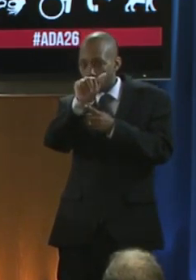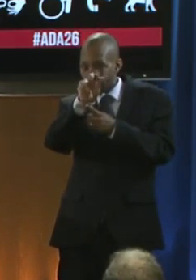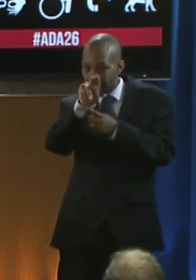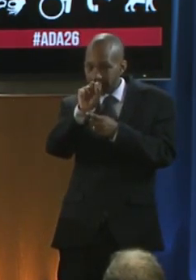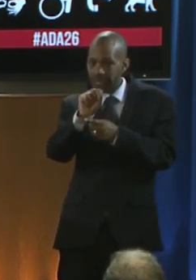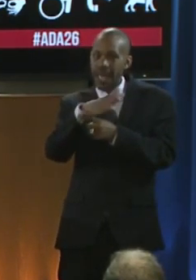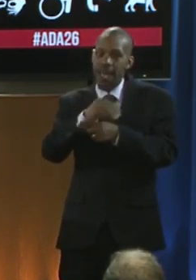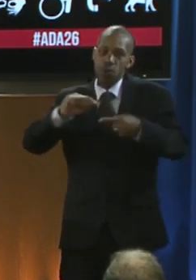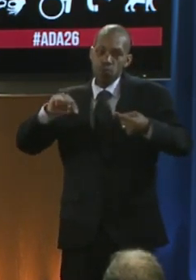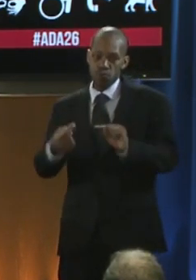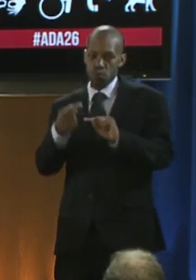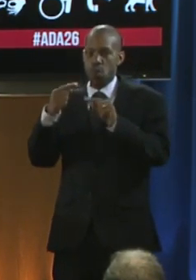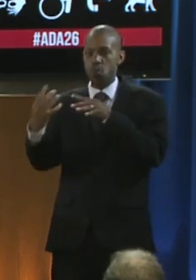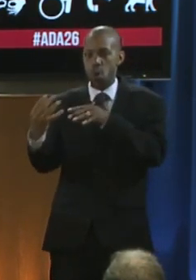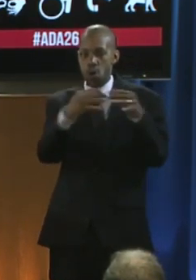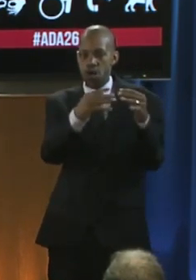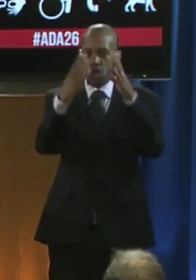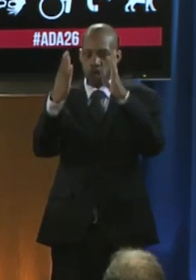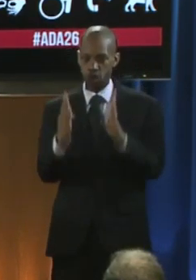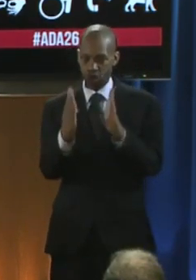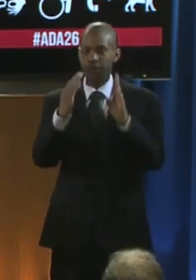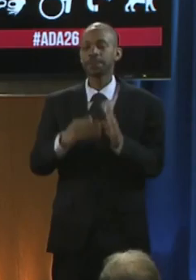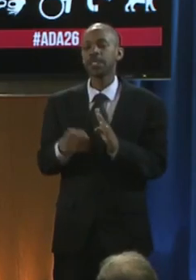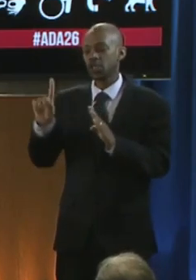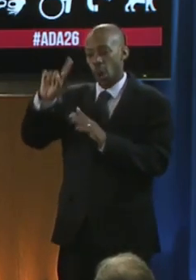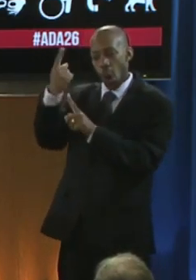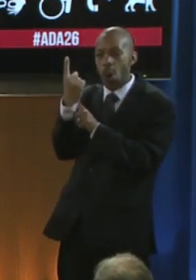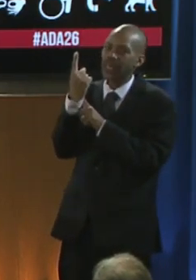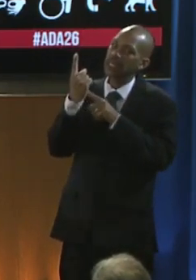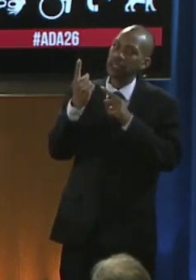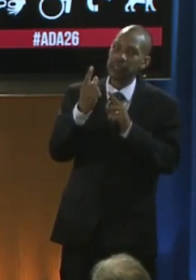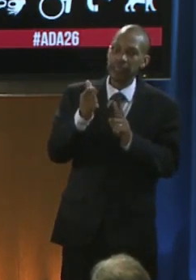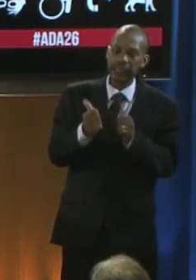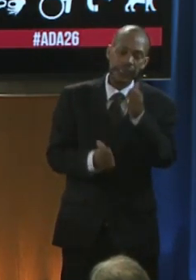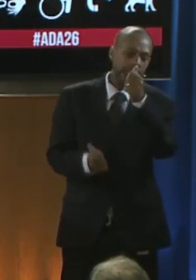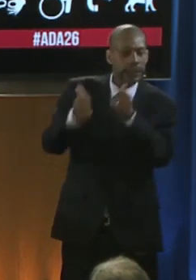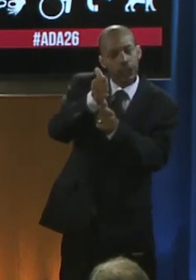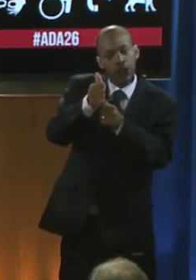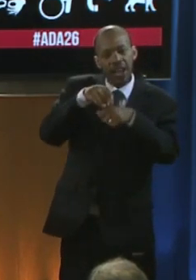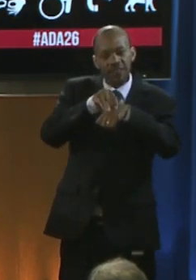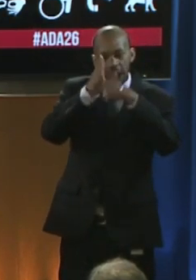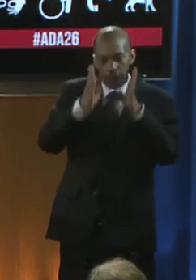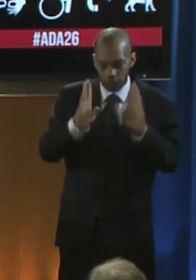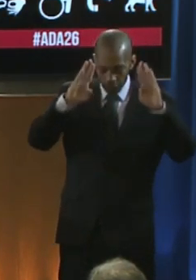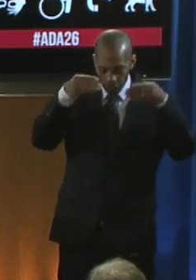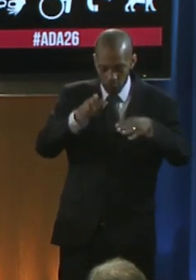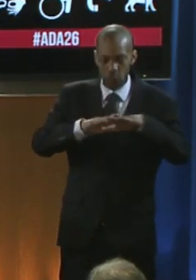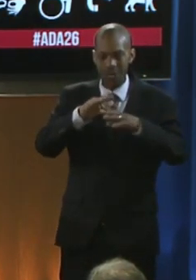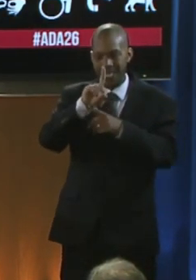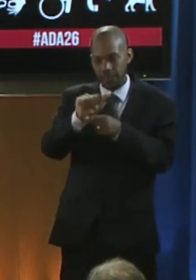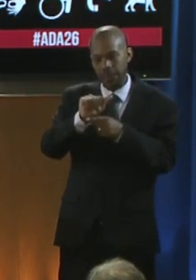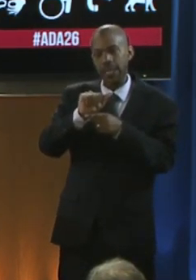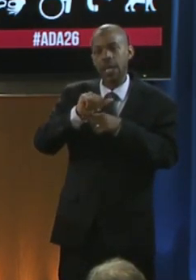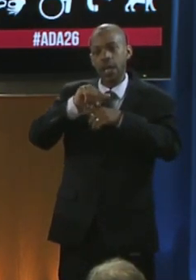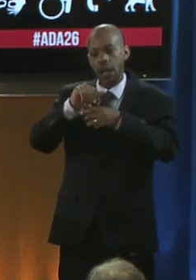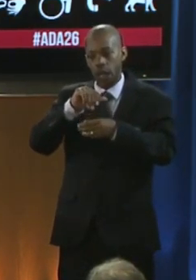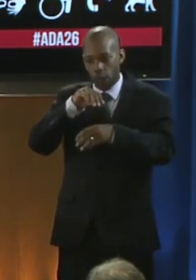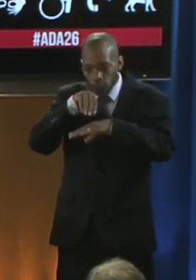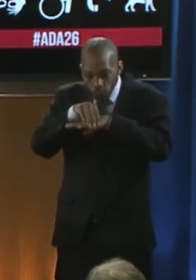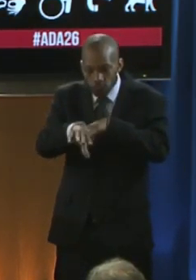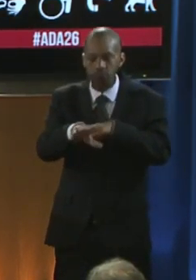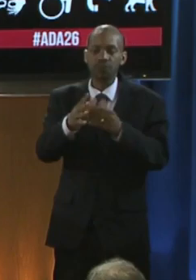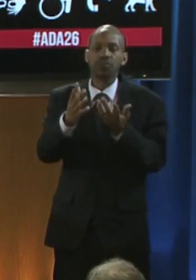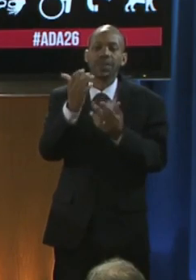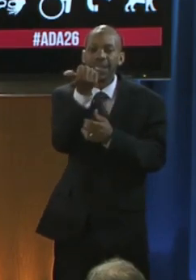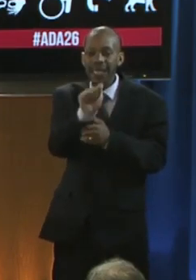warriors. Special Advisor Heumann is the only senior advisor focused on disability-inclusive diplomacy at any